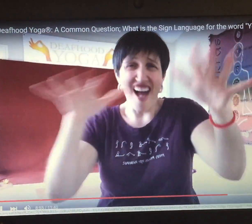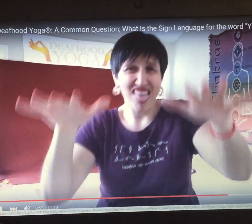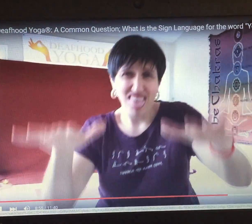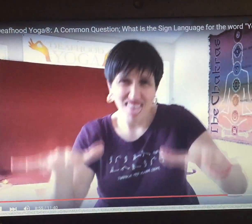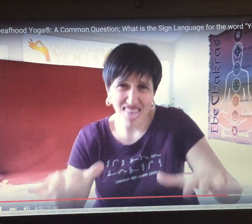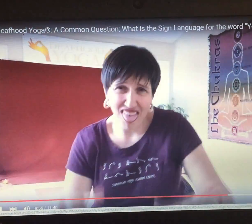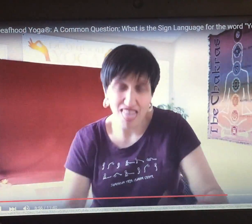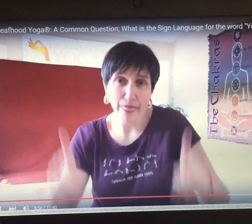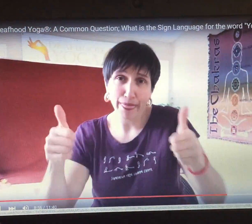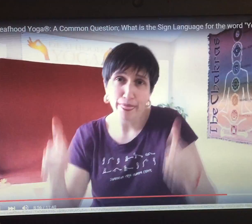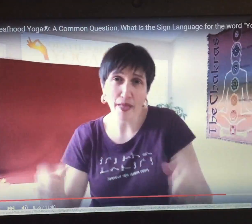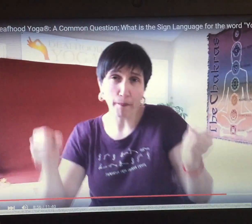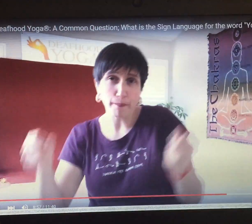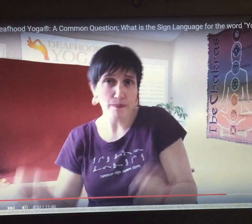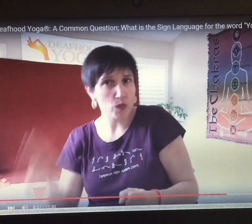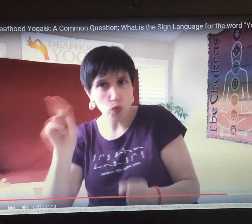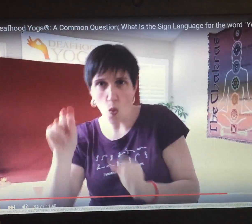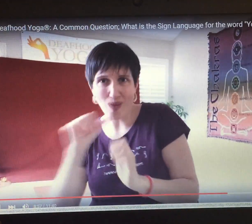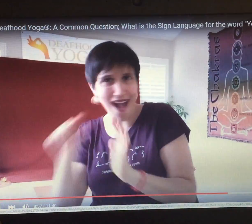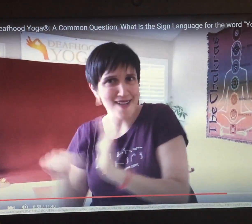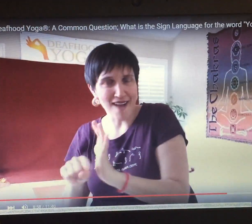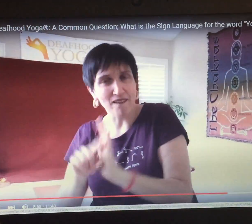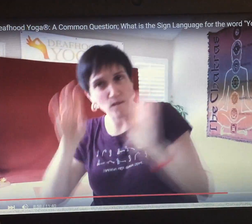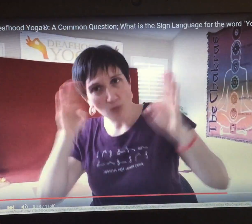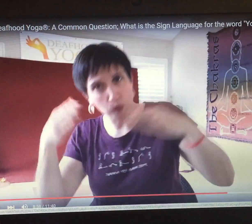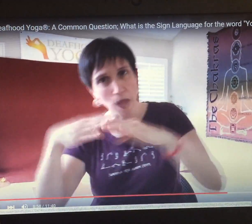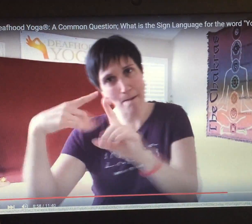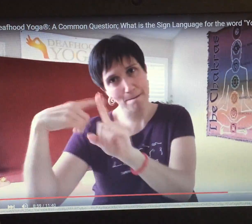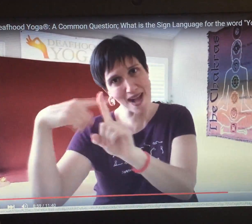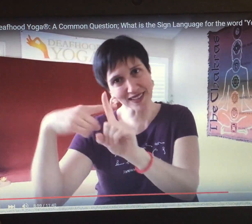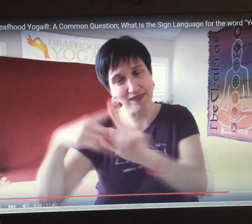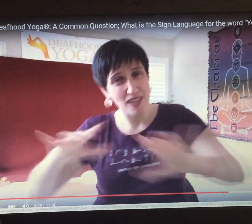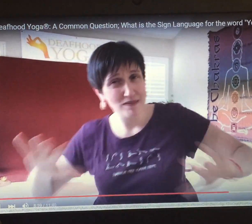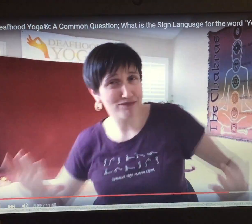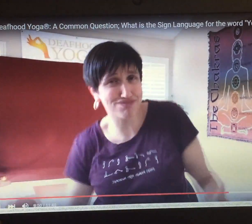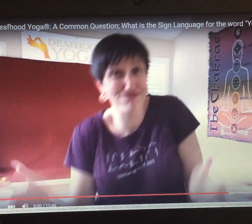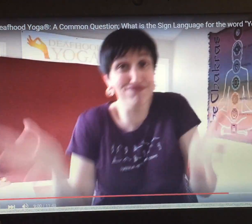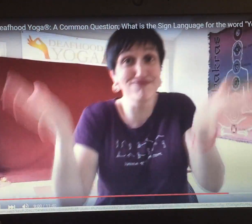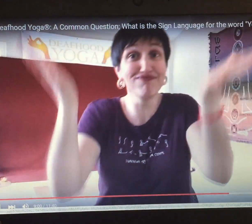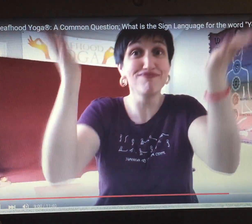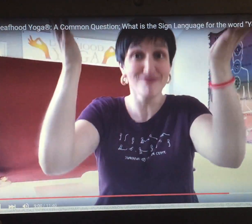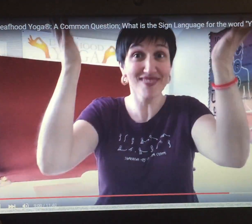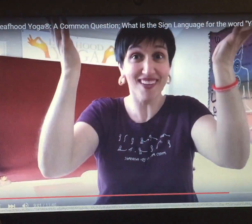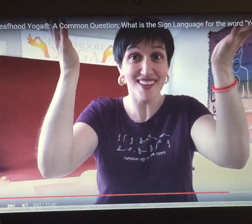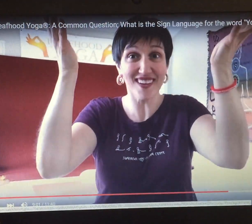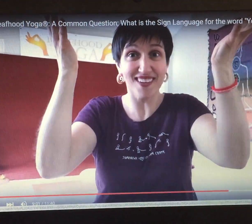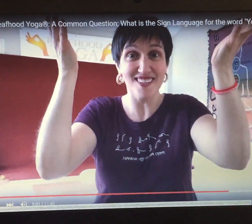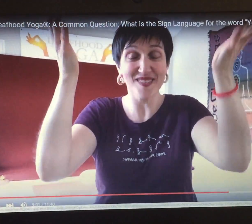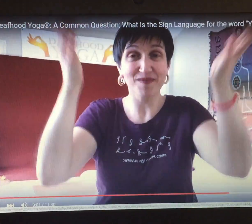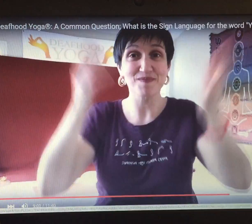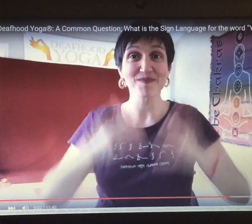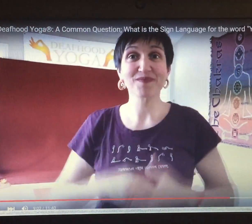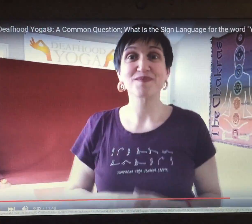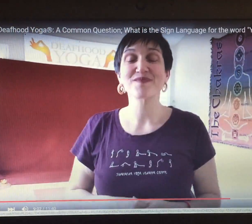To lift you up, not lift you down. Not the negatives, to focus on the positives, to lift your